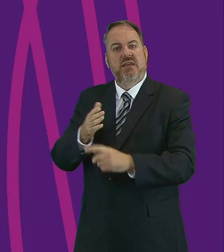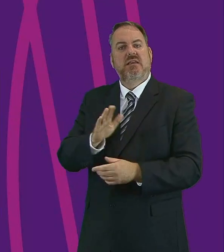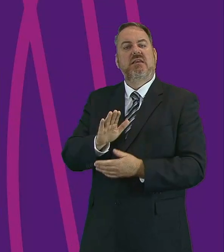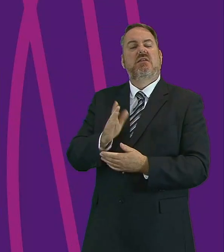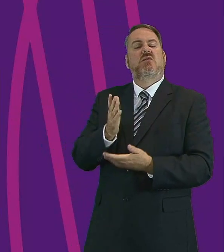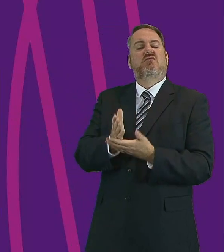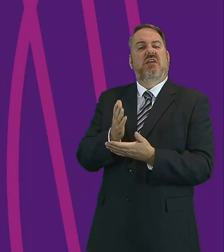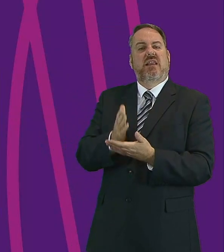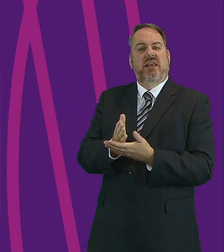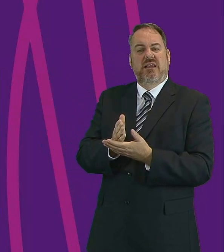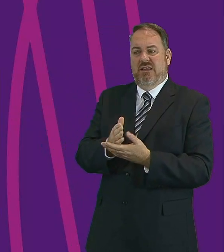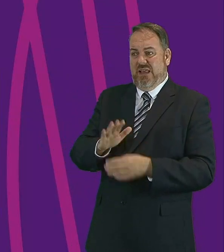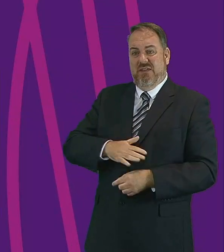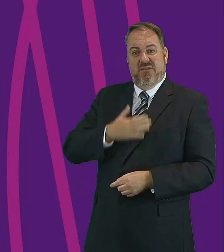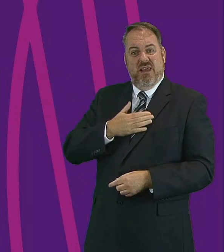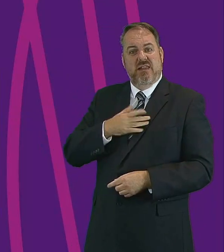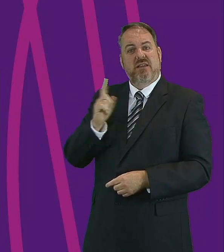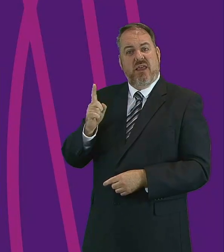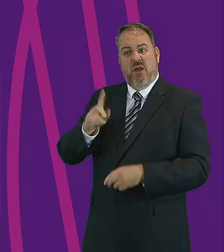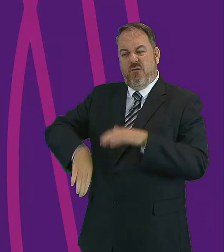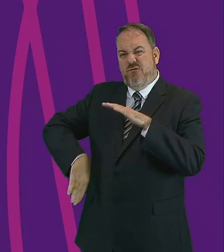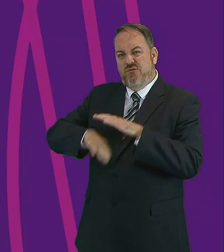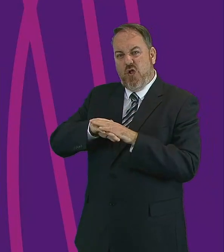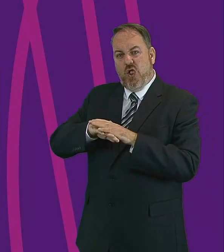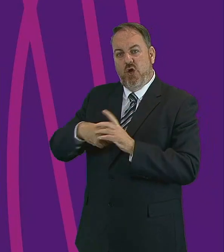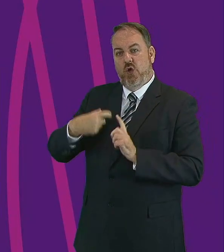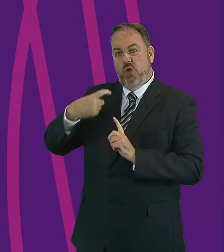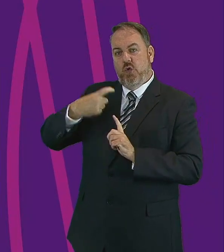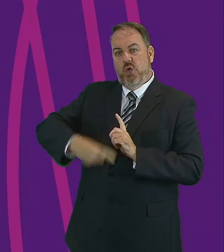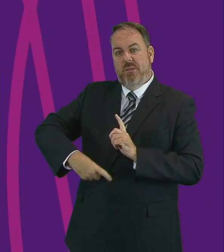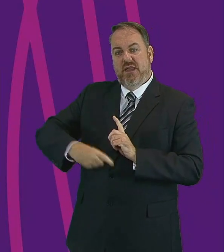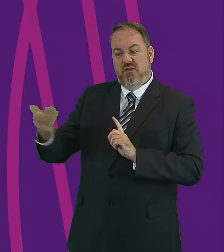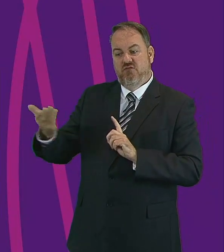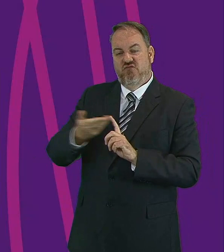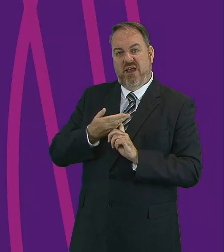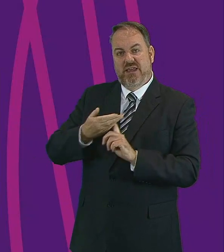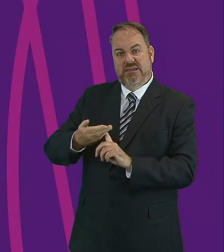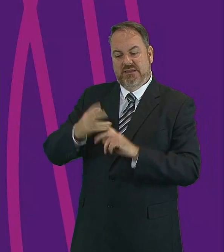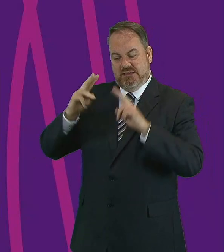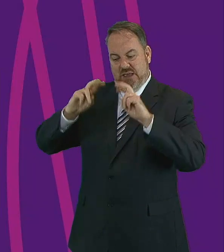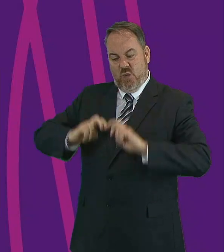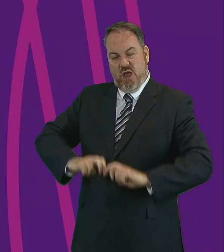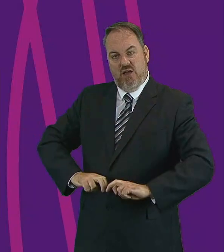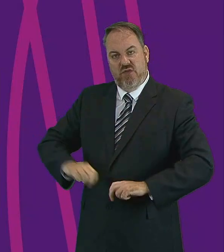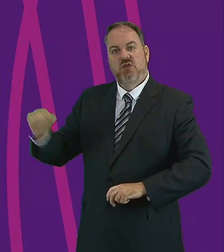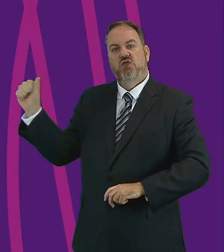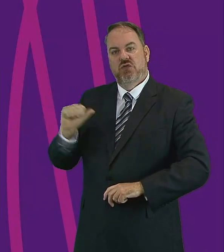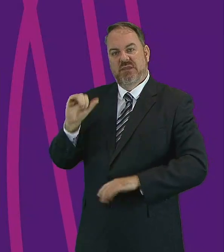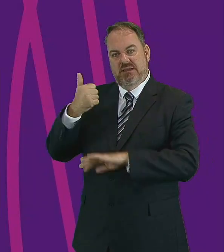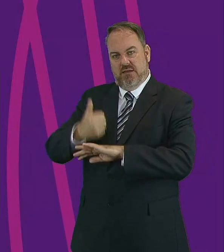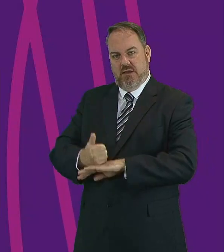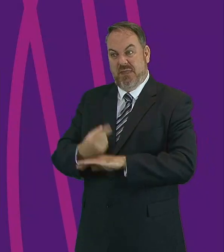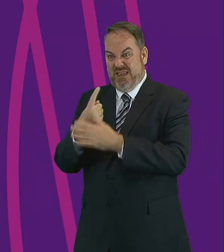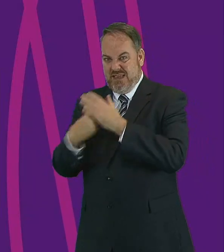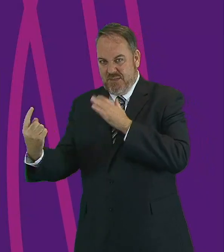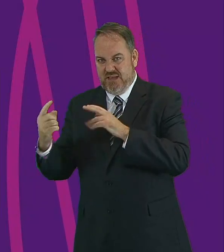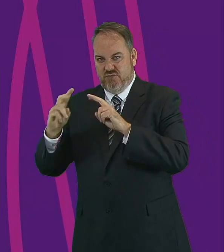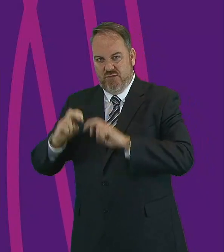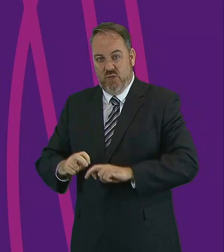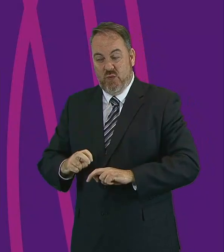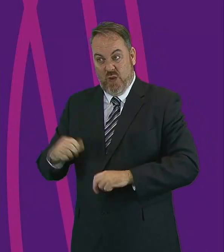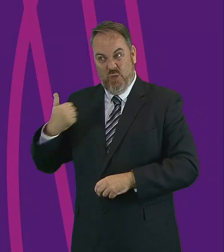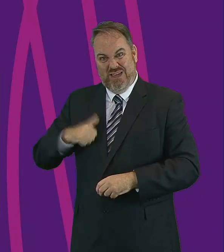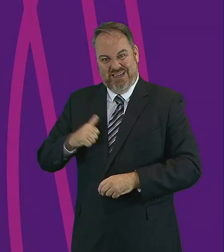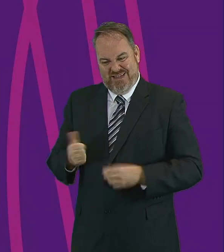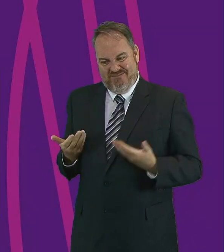as a human rights-based full public inquiry, we need an urgent review, and in his words, we need it